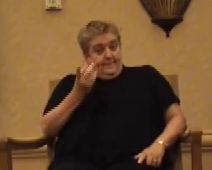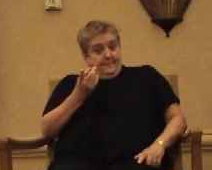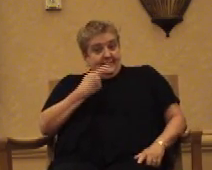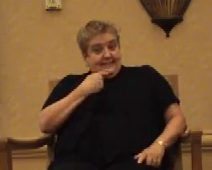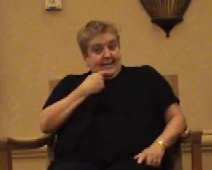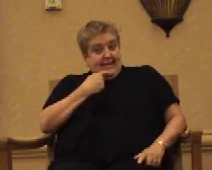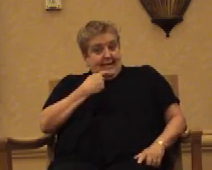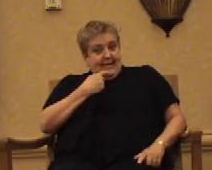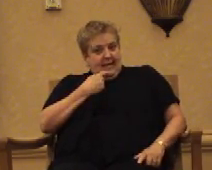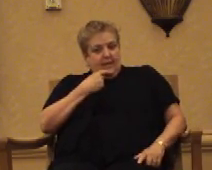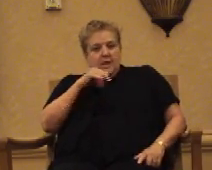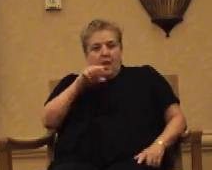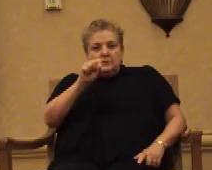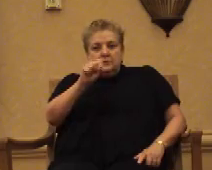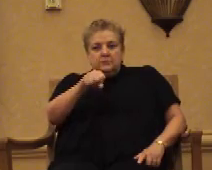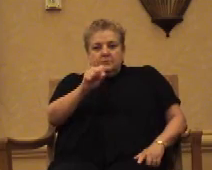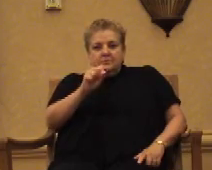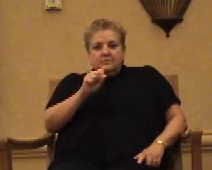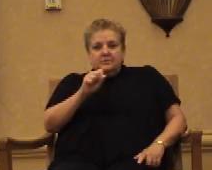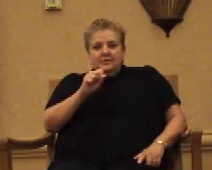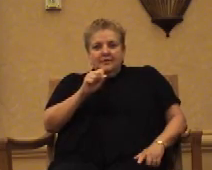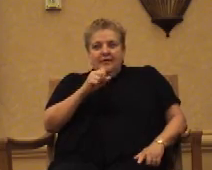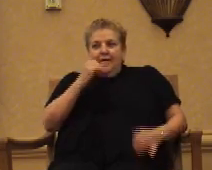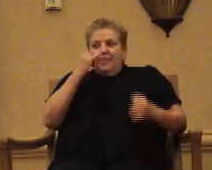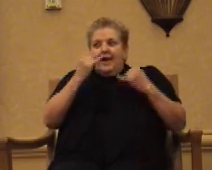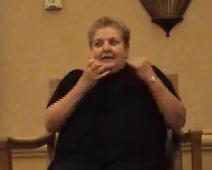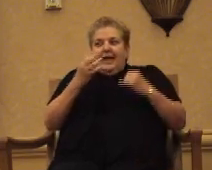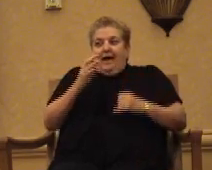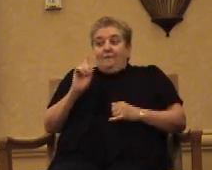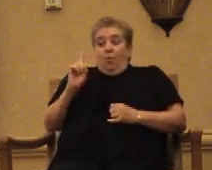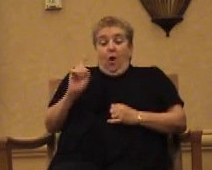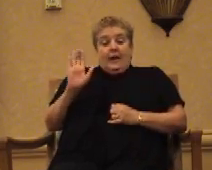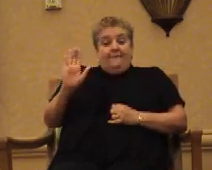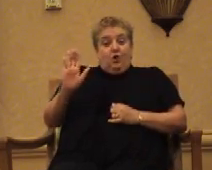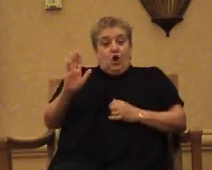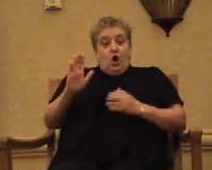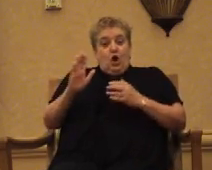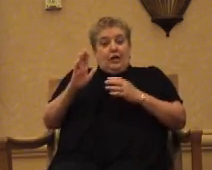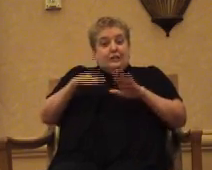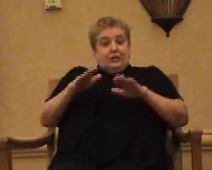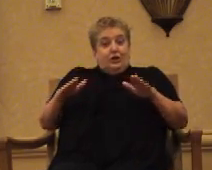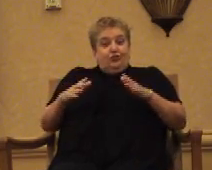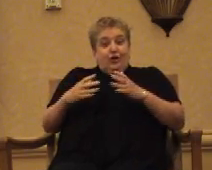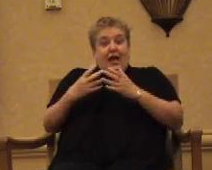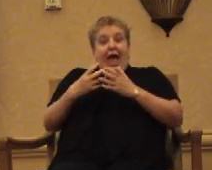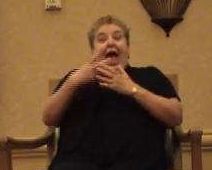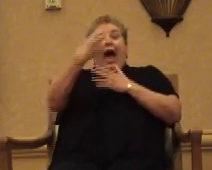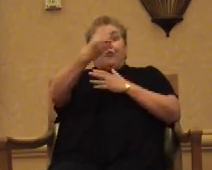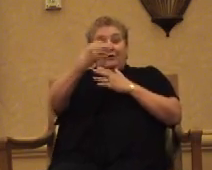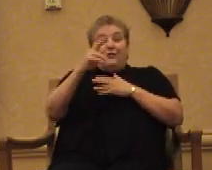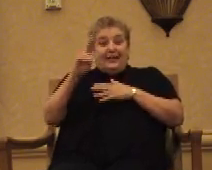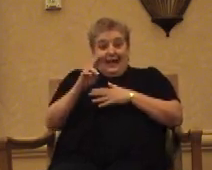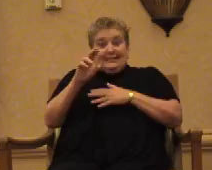said yes. I think the idea of getting one of her children off the continent was appealing.